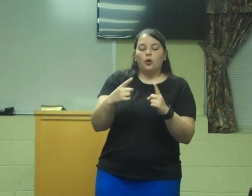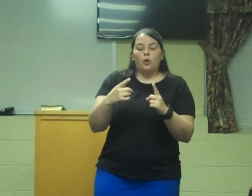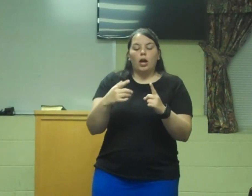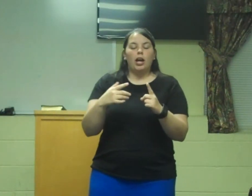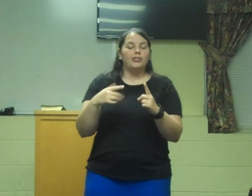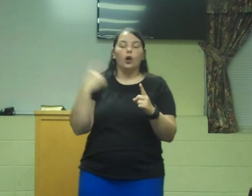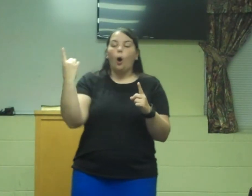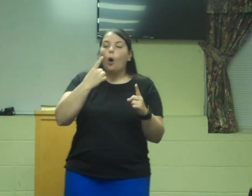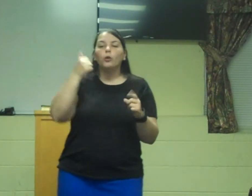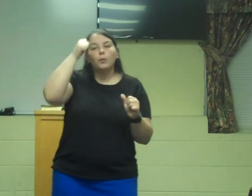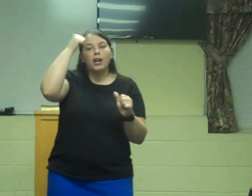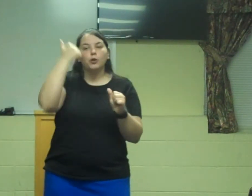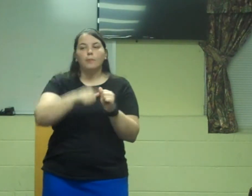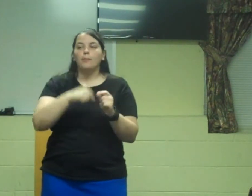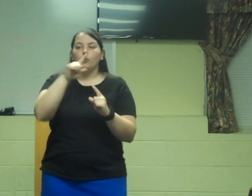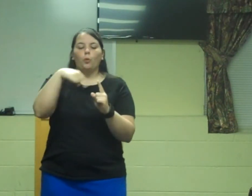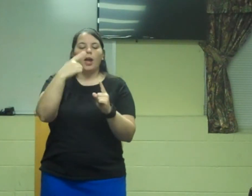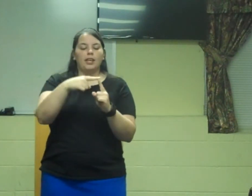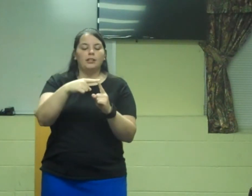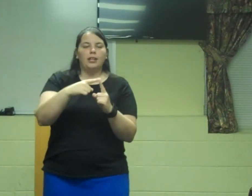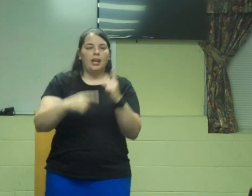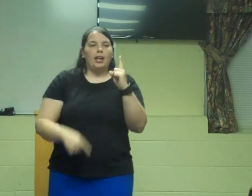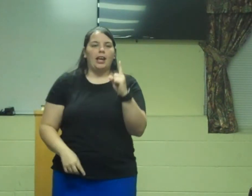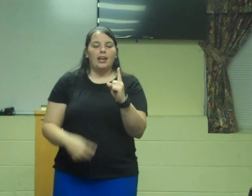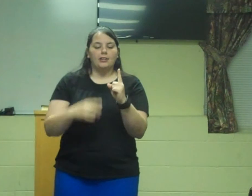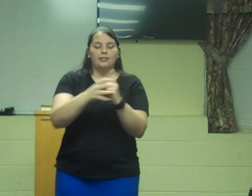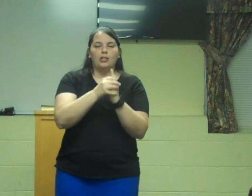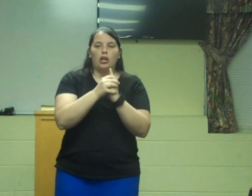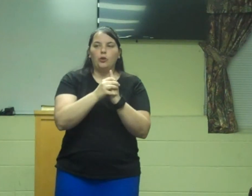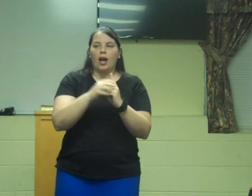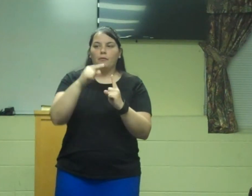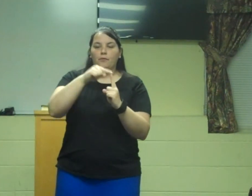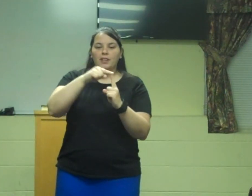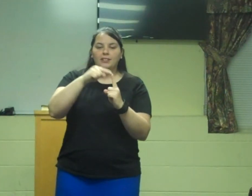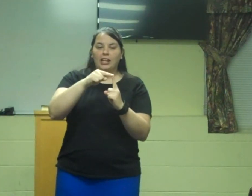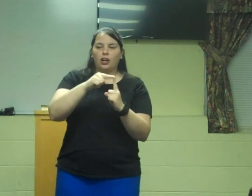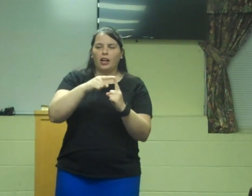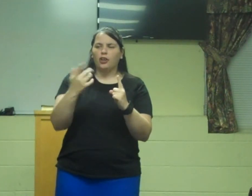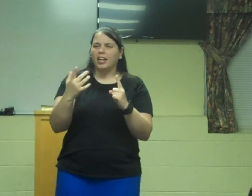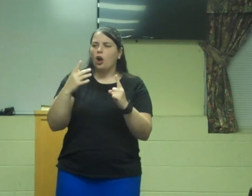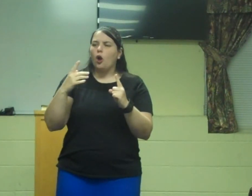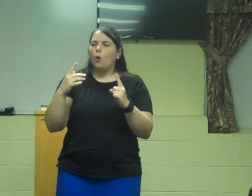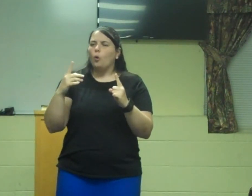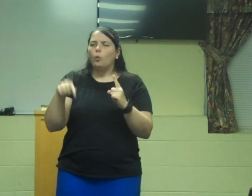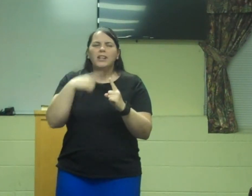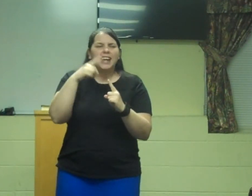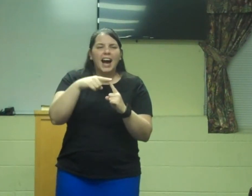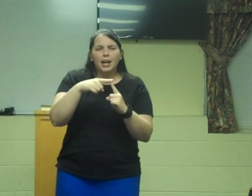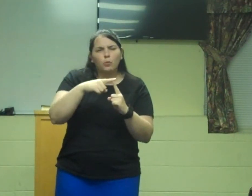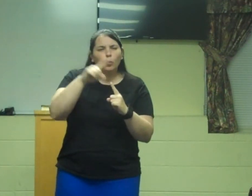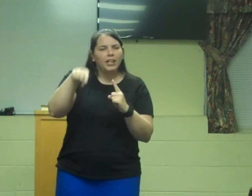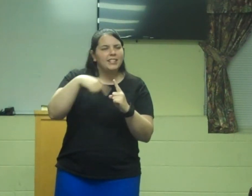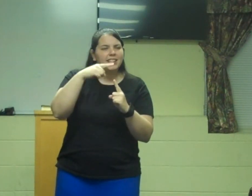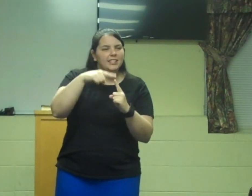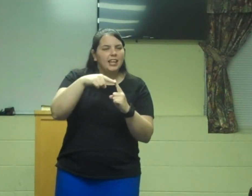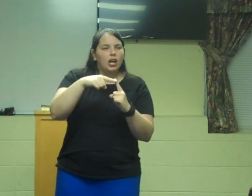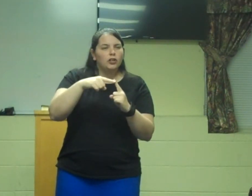So the only way to remember when is you have this here and you're like, what time? When is it? So